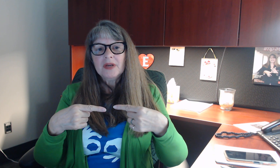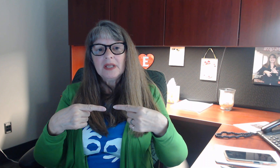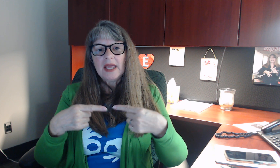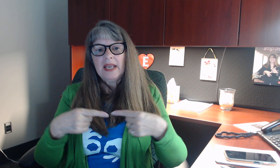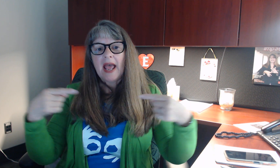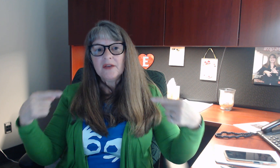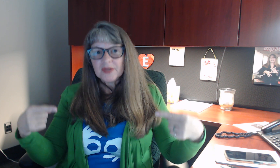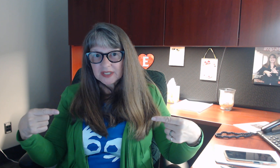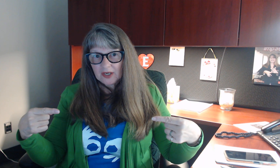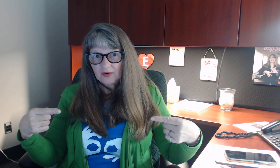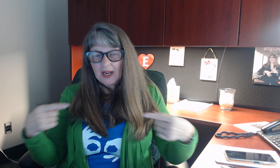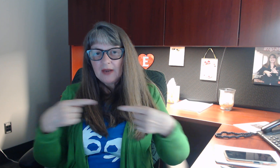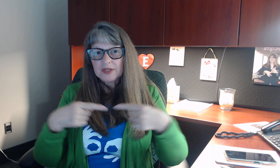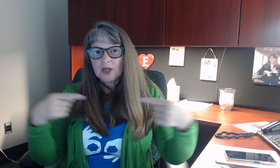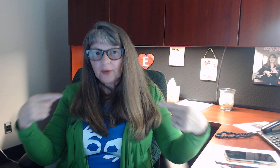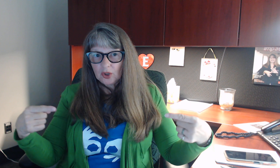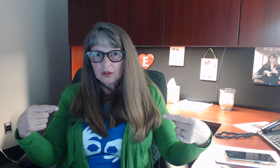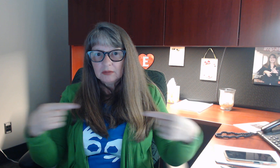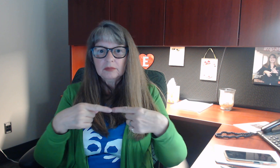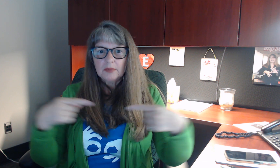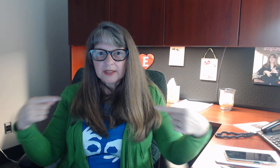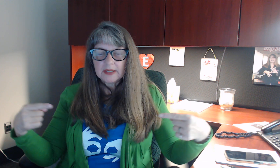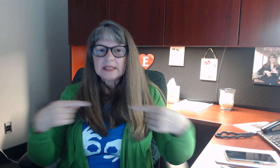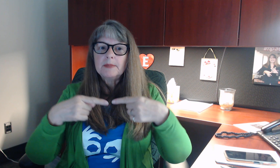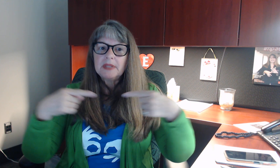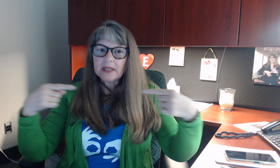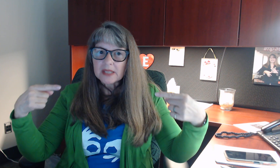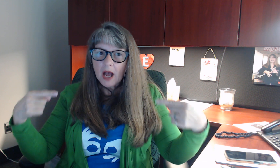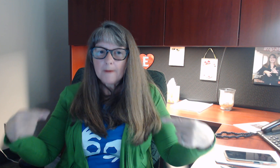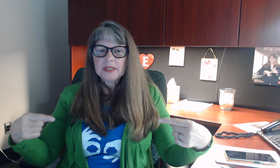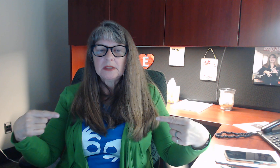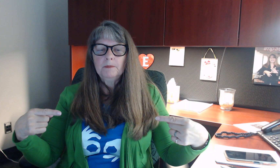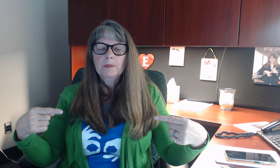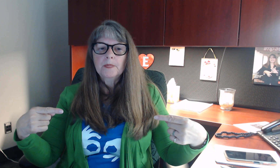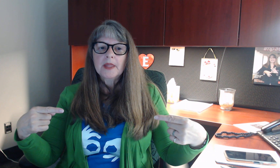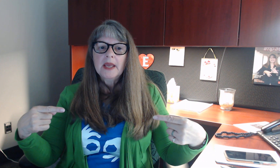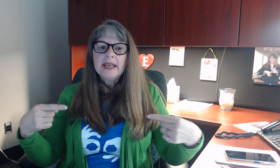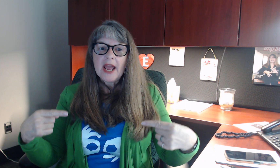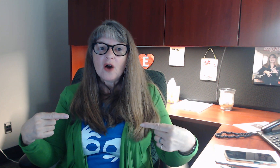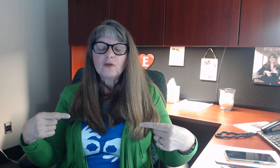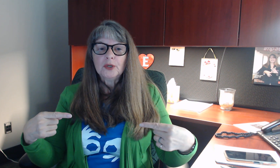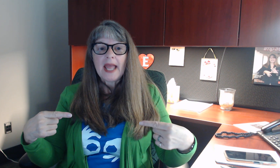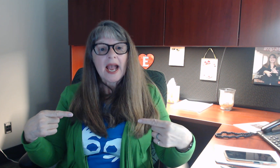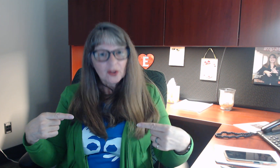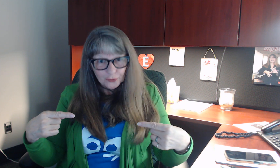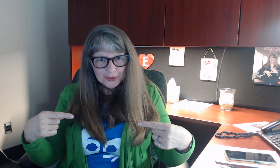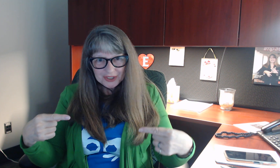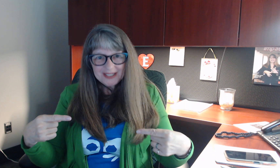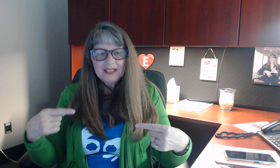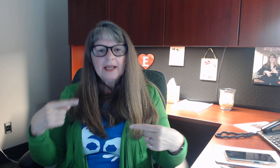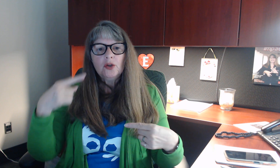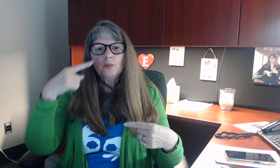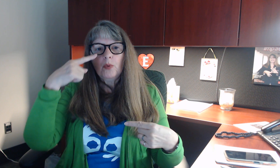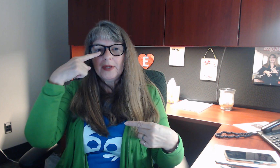an adversarial, right? It's something that's the opposite. Now, for an allergy, you point to